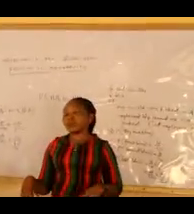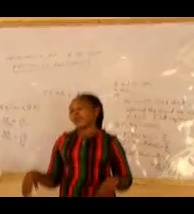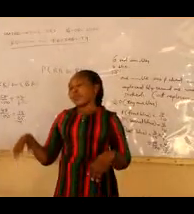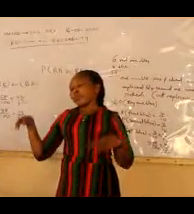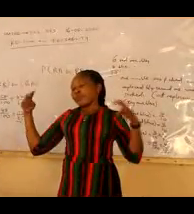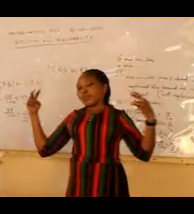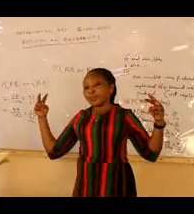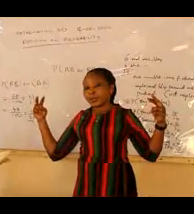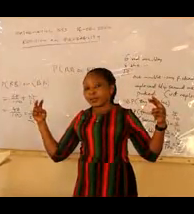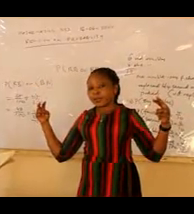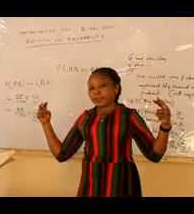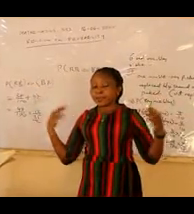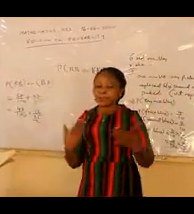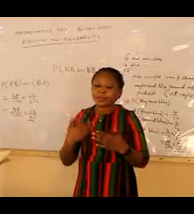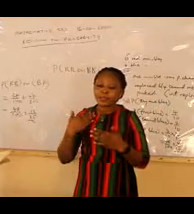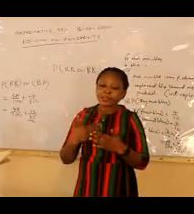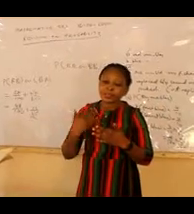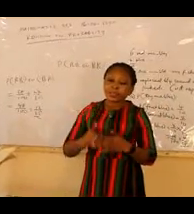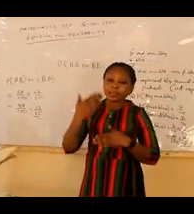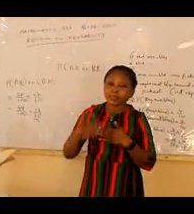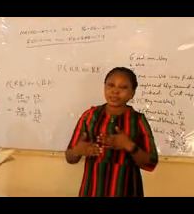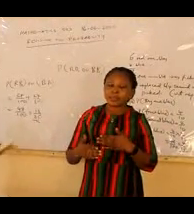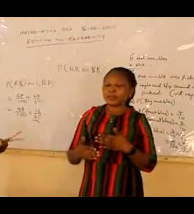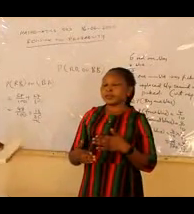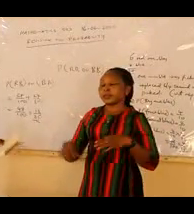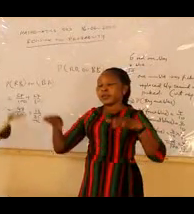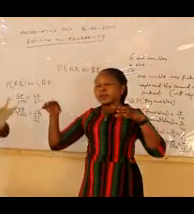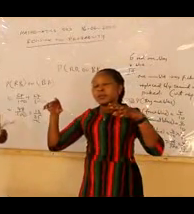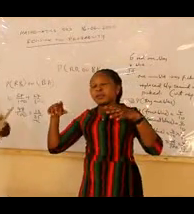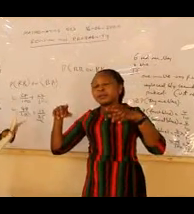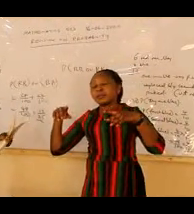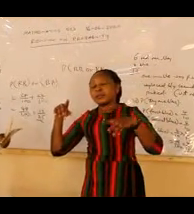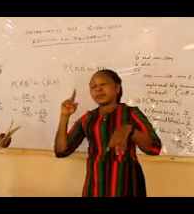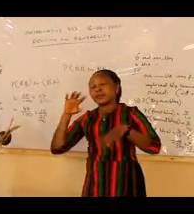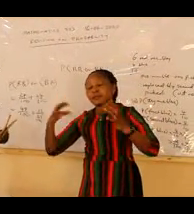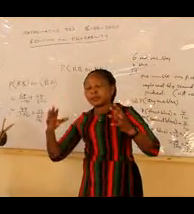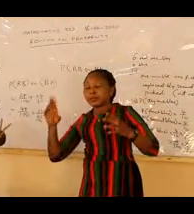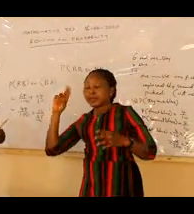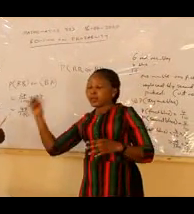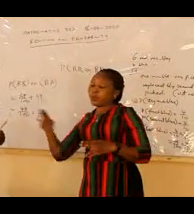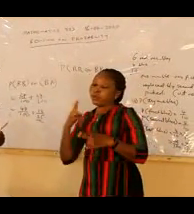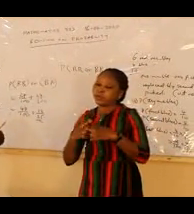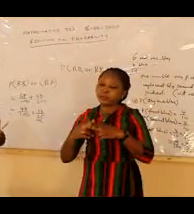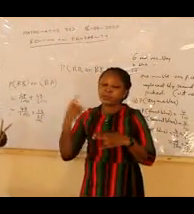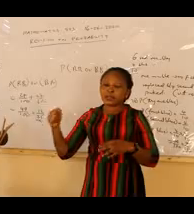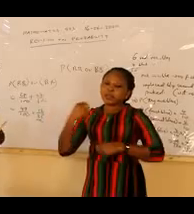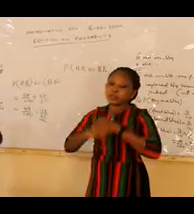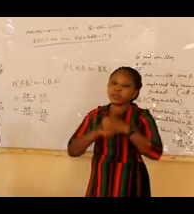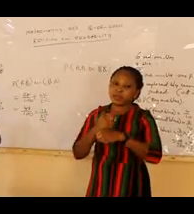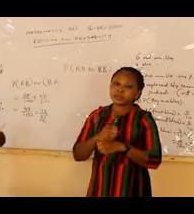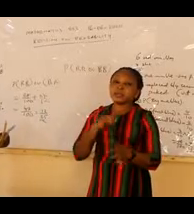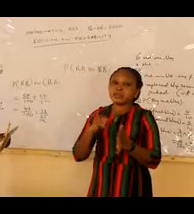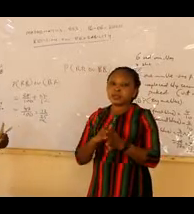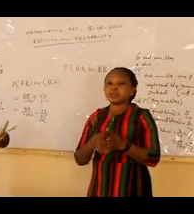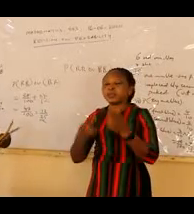I will be naming the years it appeared. So you should know that whatever we are doing here, we have gone through